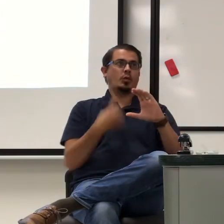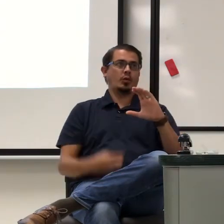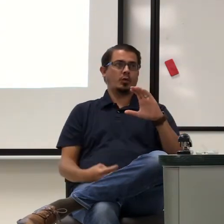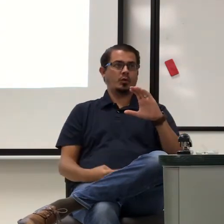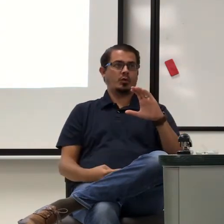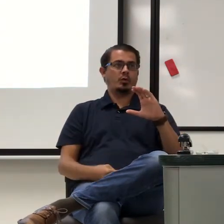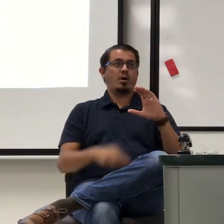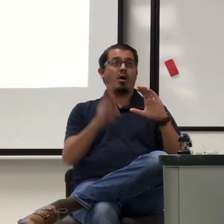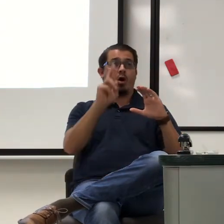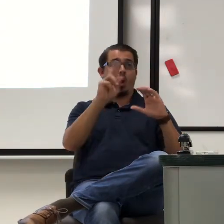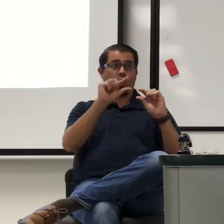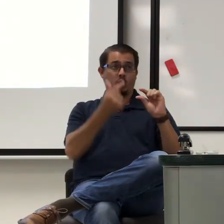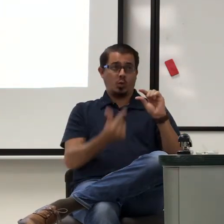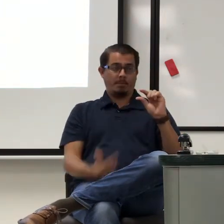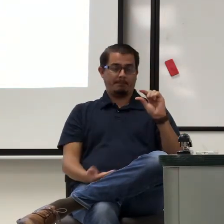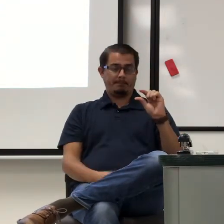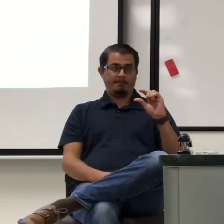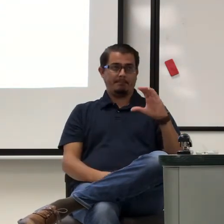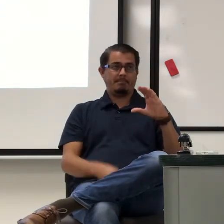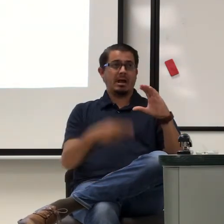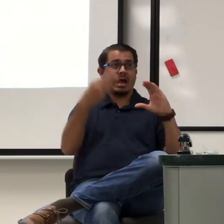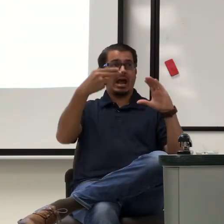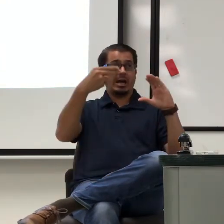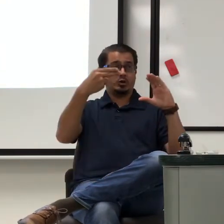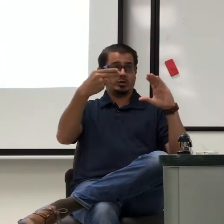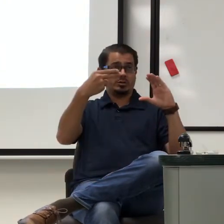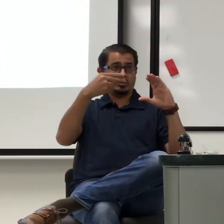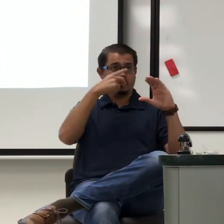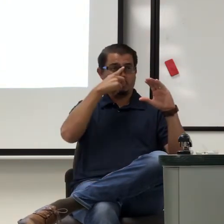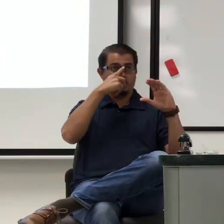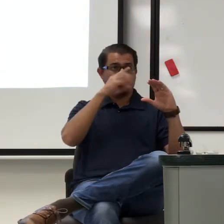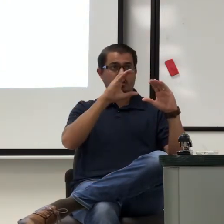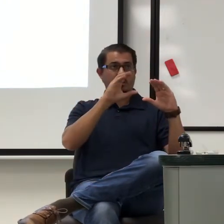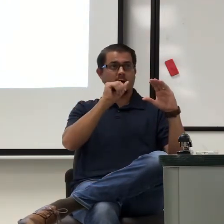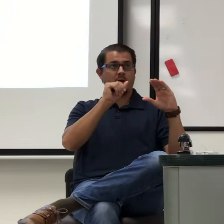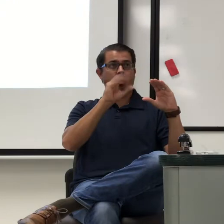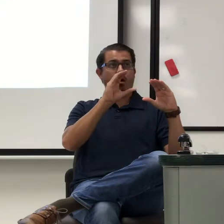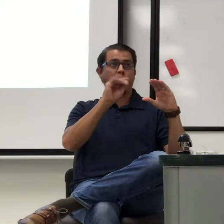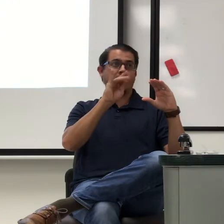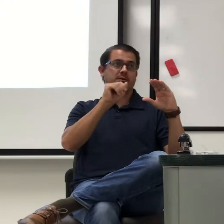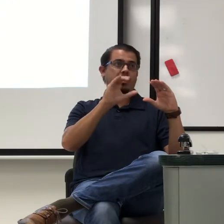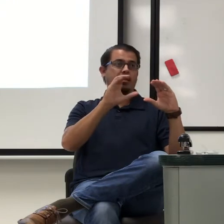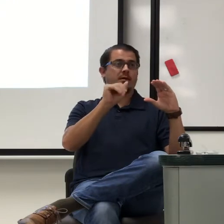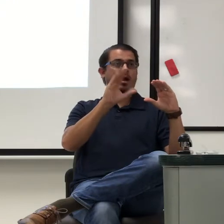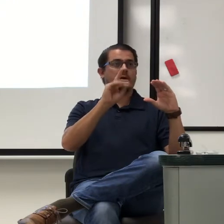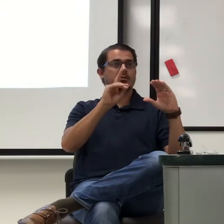the function of the hormone. A hydrogen, a carboxylic acid, and an amine group.